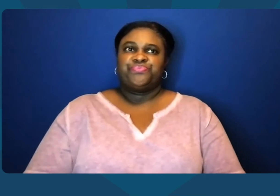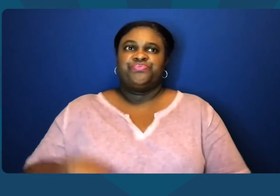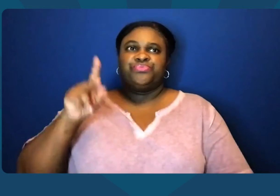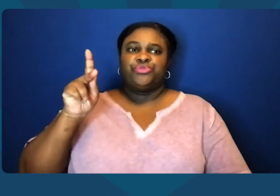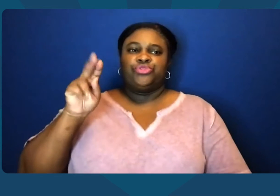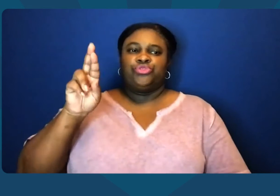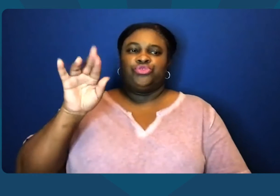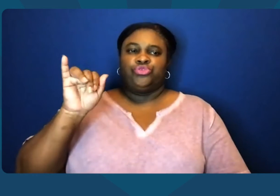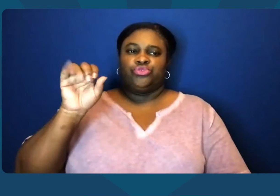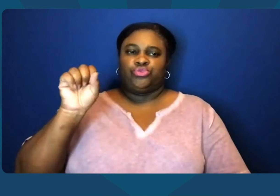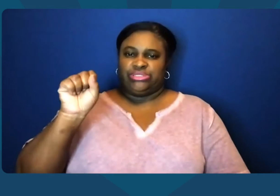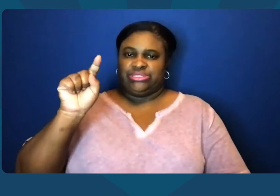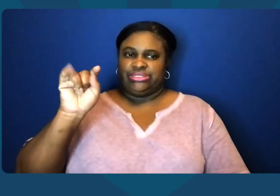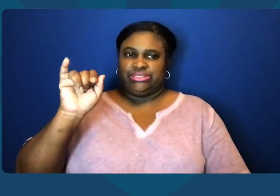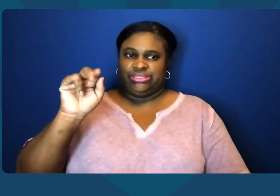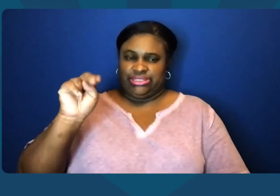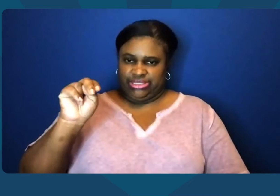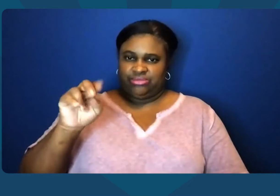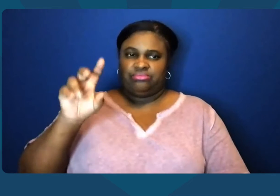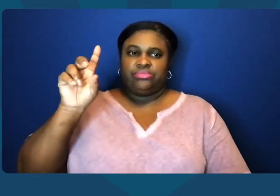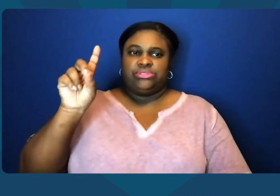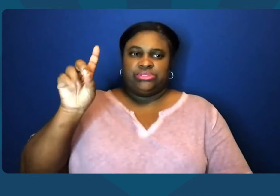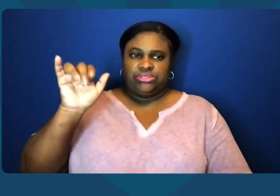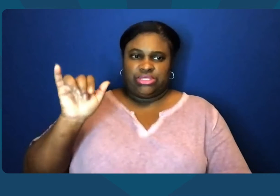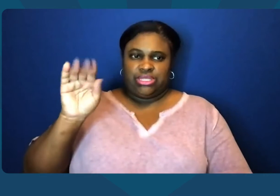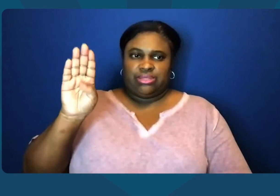Kristen Didvig Powelko.